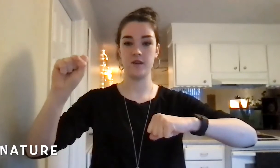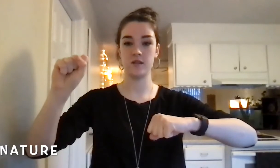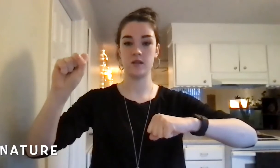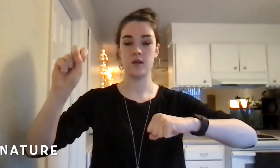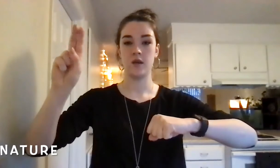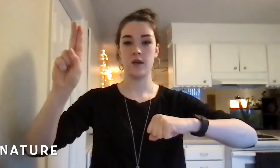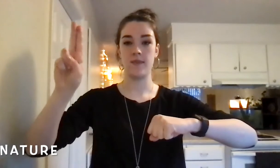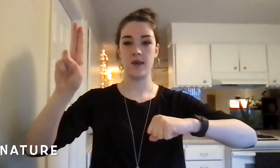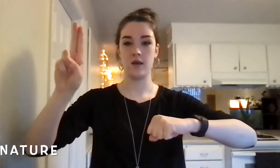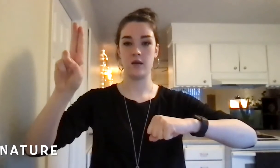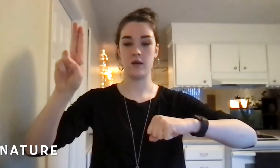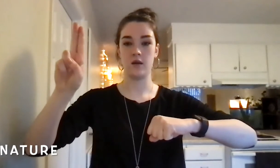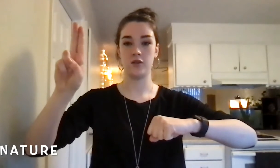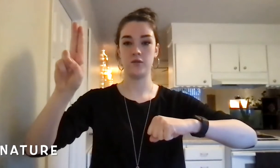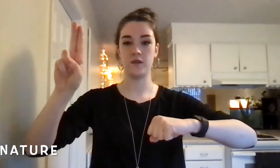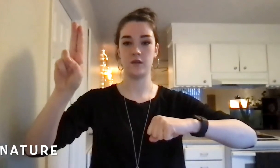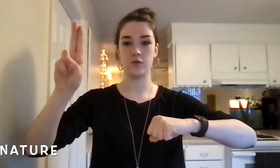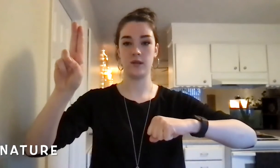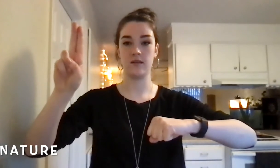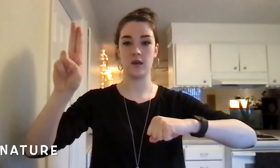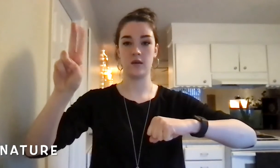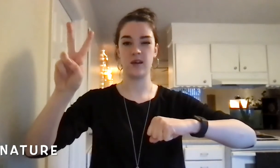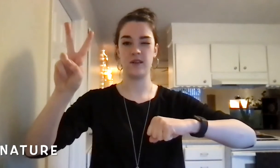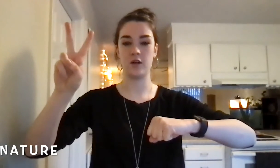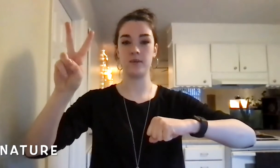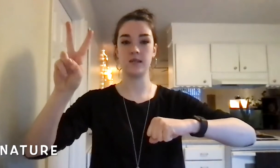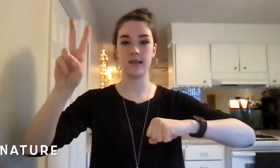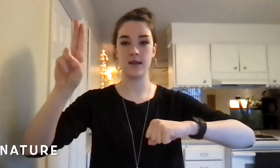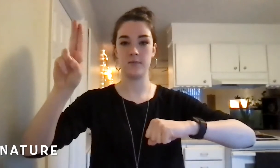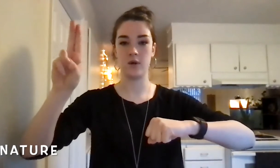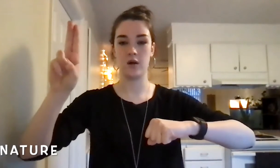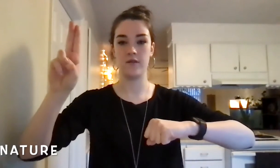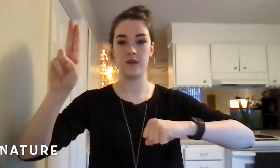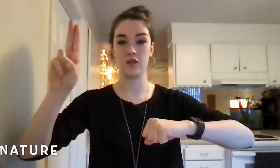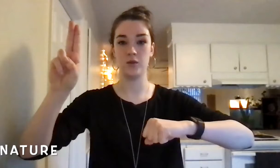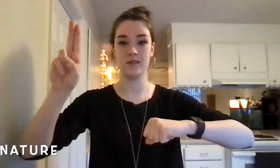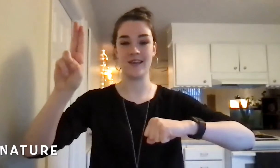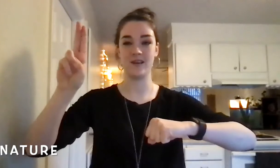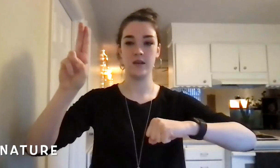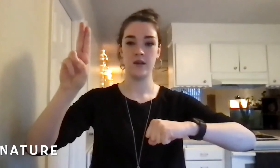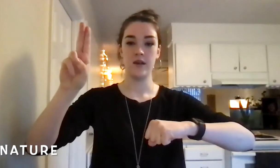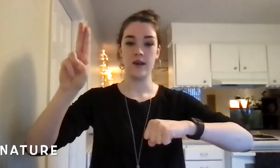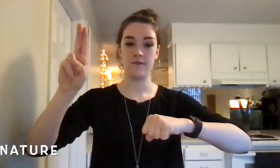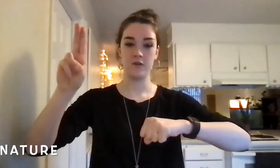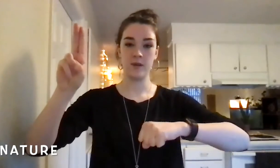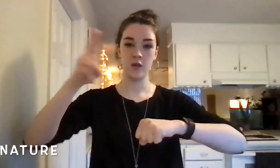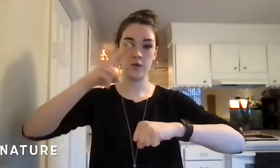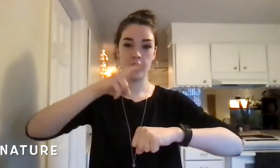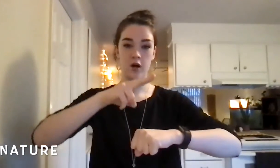fist and then 2 fingers up like that, kind of like our peace sign, but our fingers are glued together. And then from here, we're going to hover